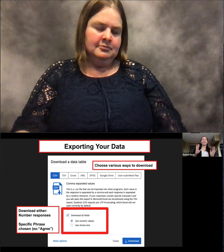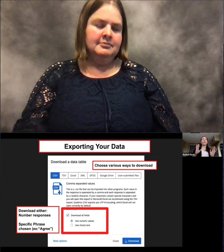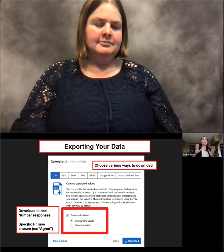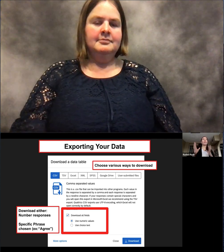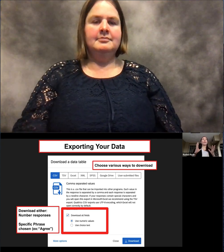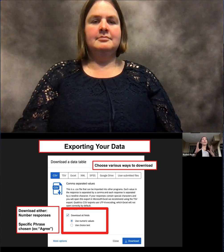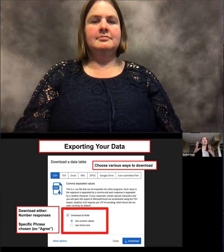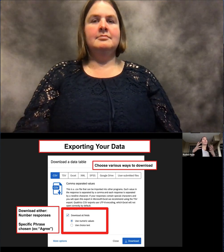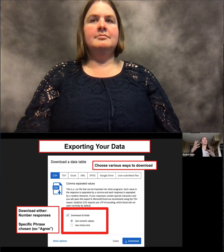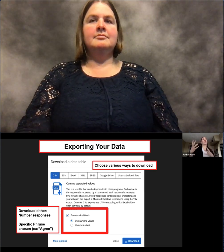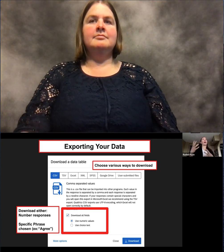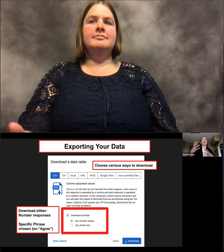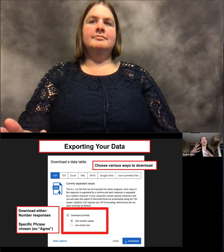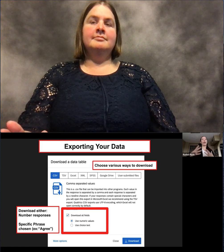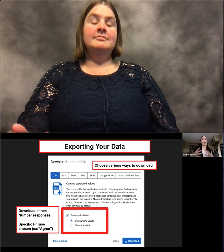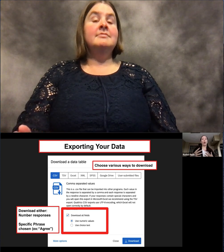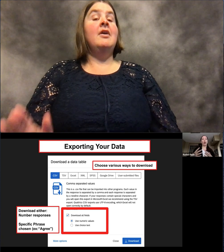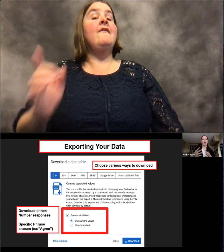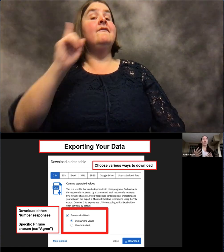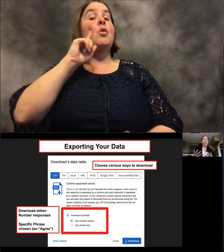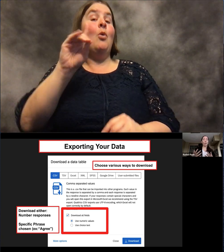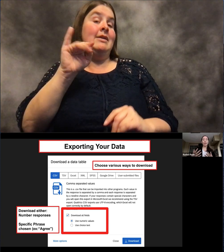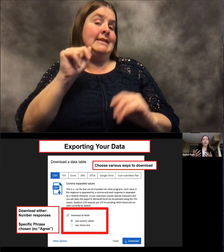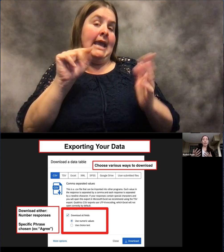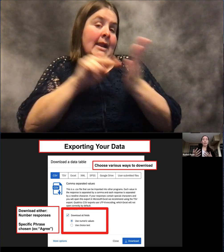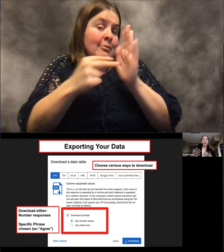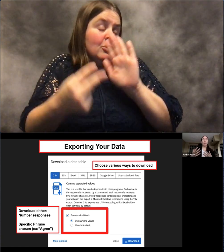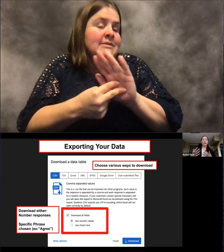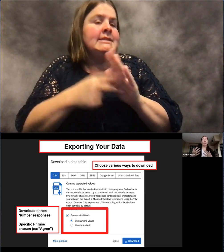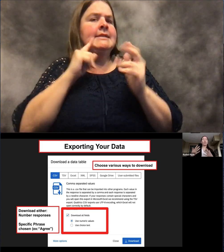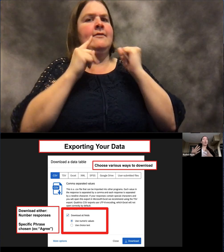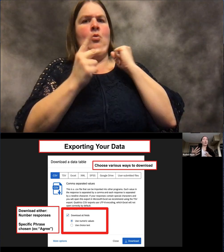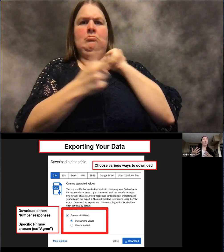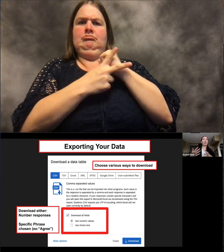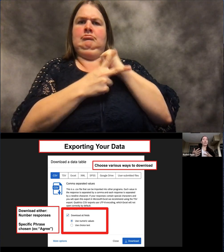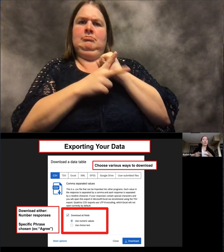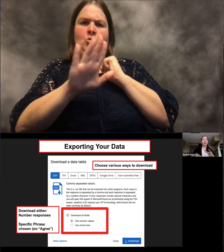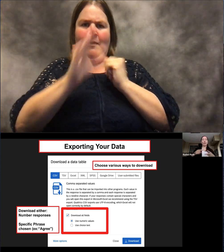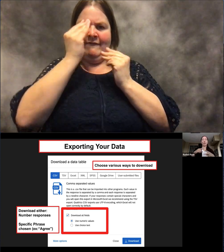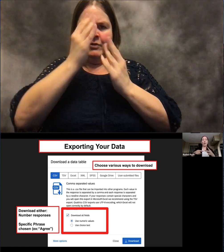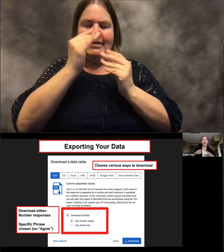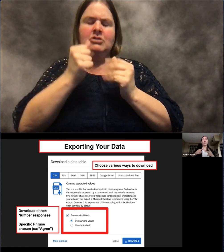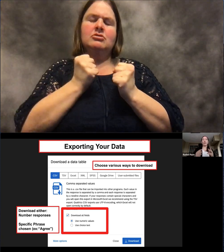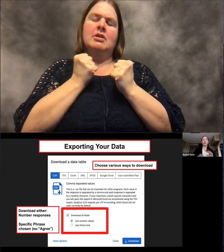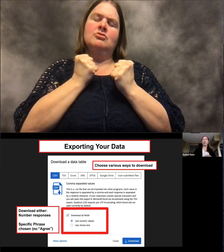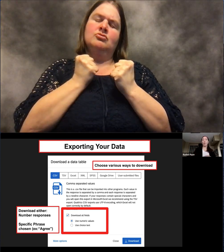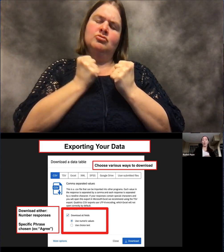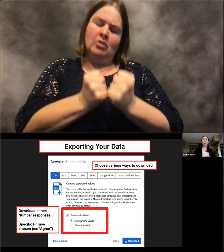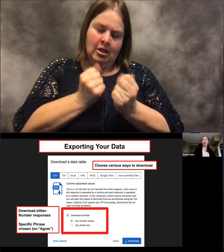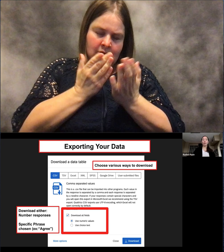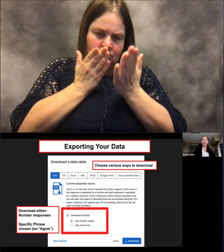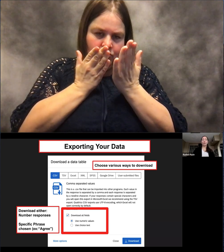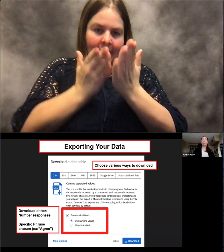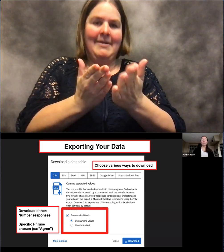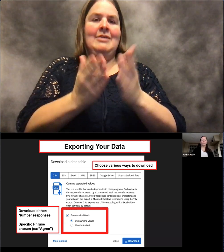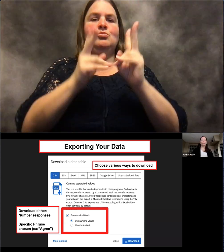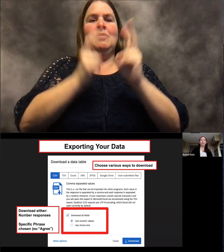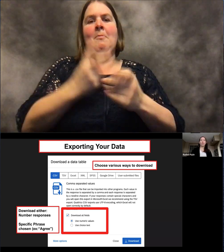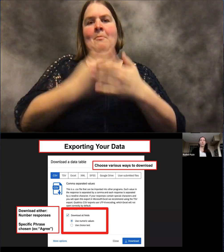For data tracking and archival purposes, I would strongly suggest that you actually download both,